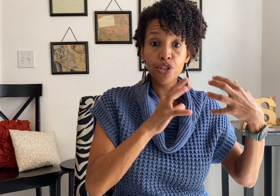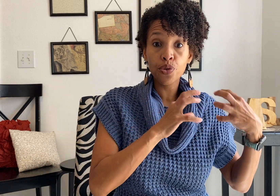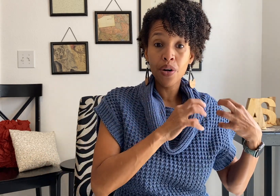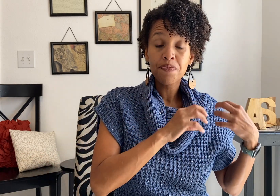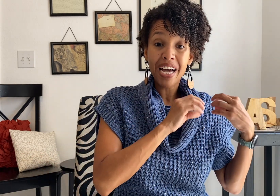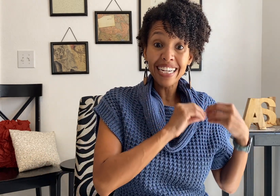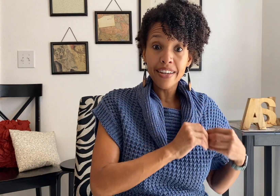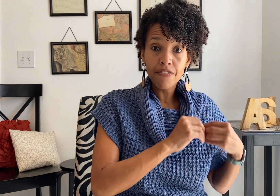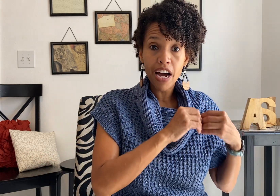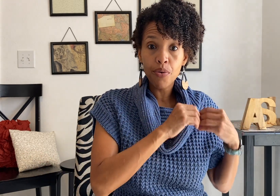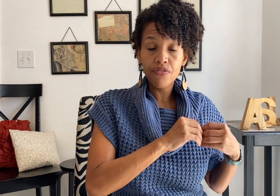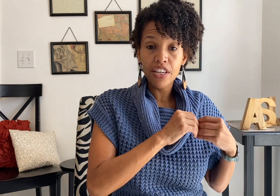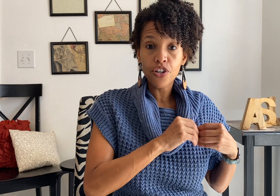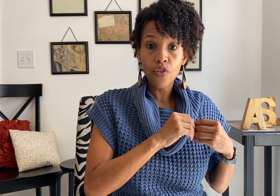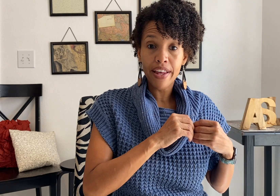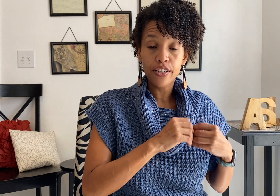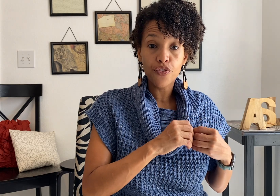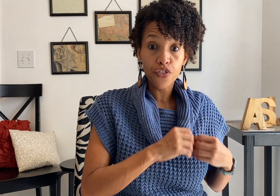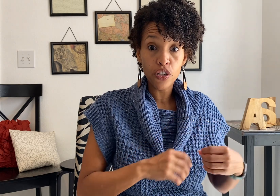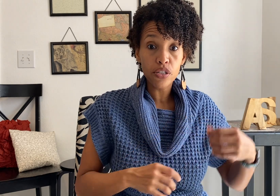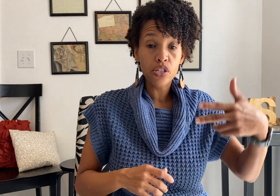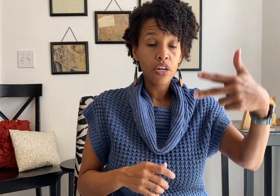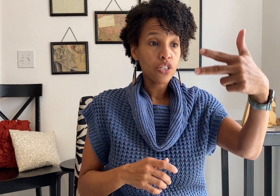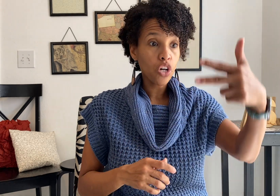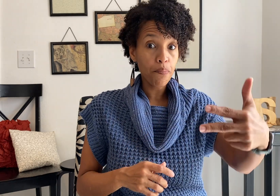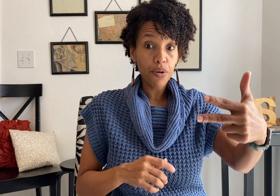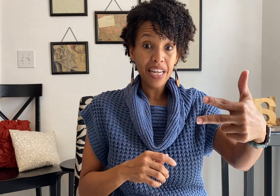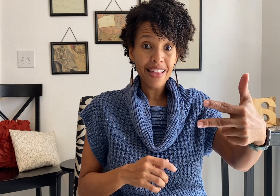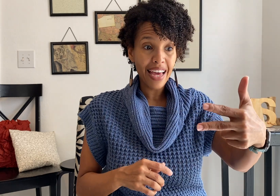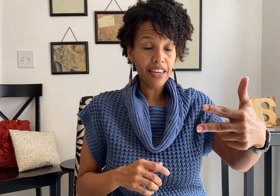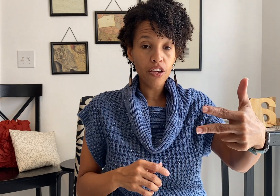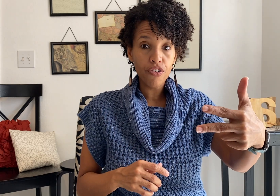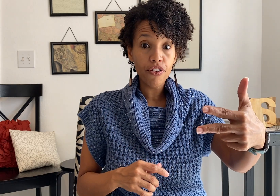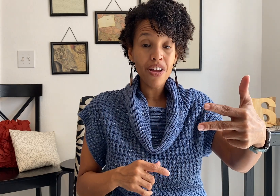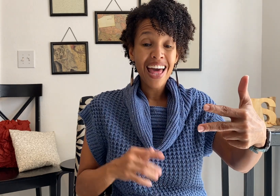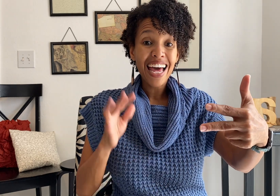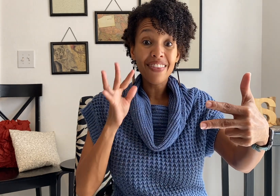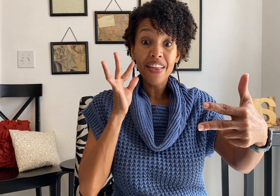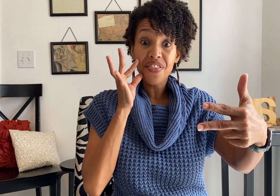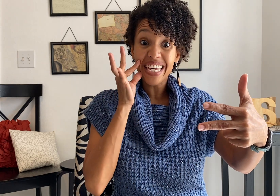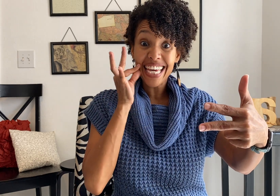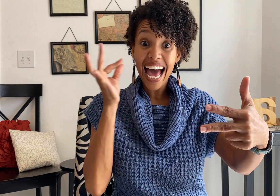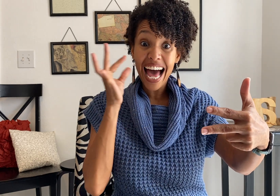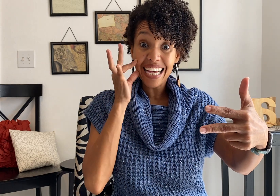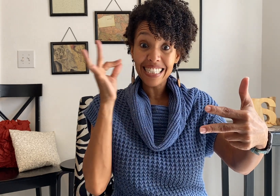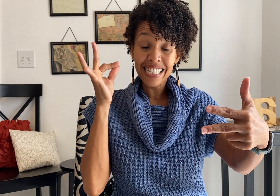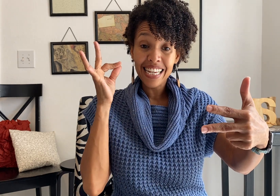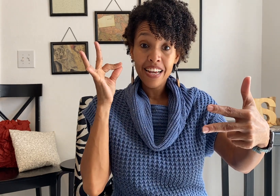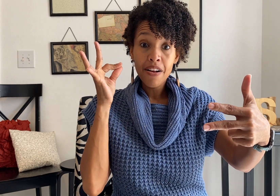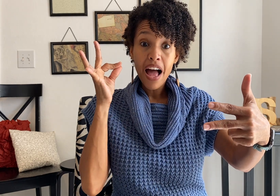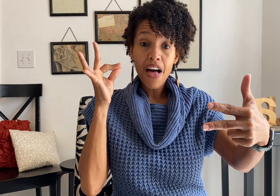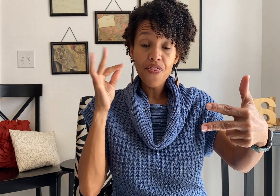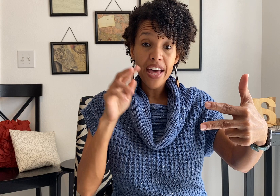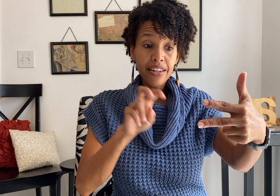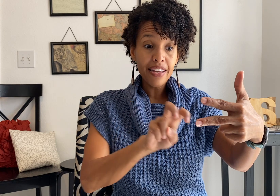you identify what vehicle that is first. So I'm putting that here, and then the cat, and then